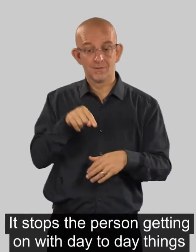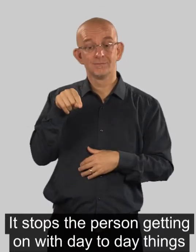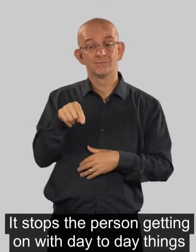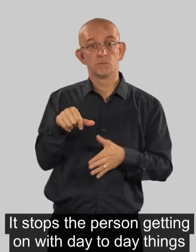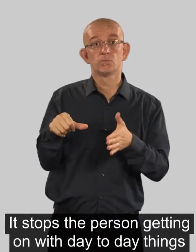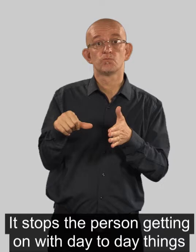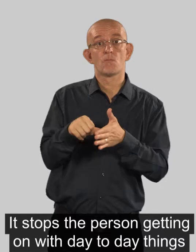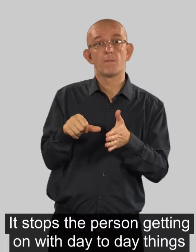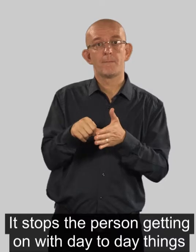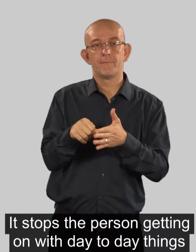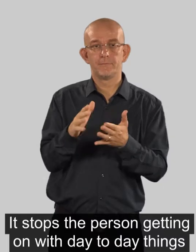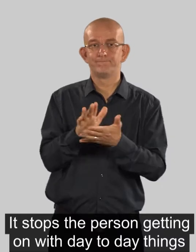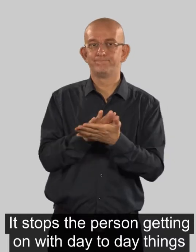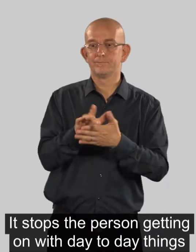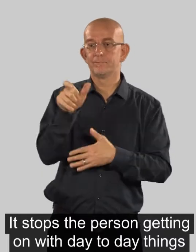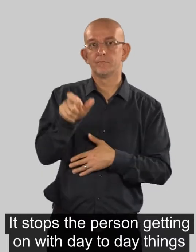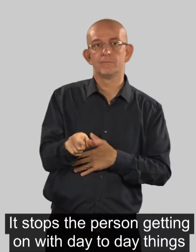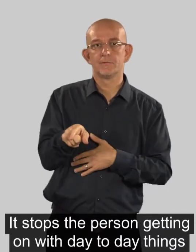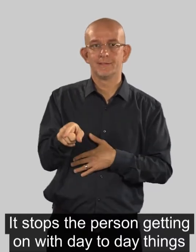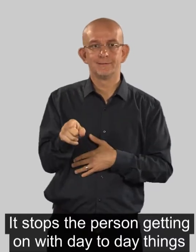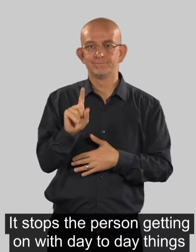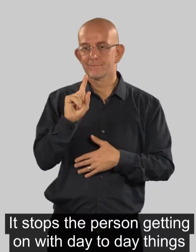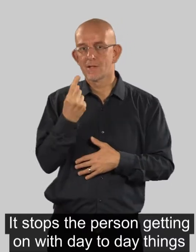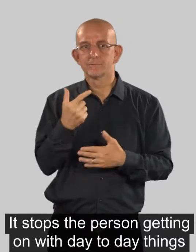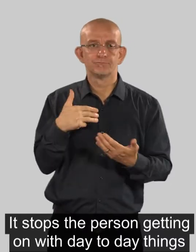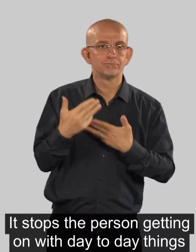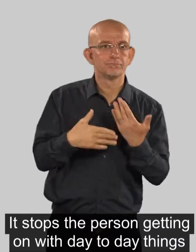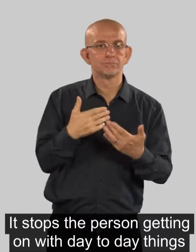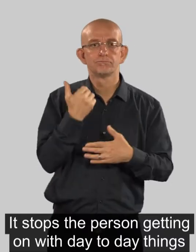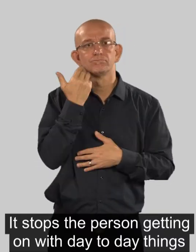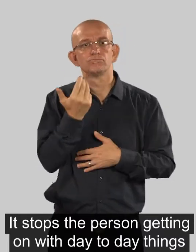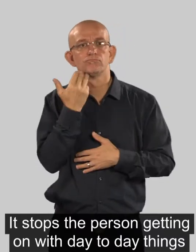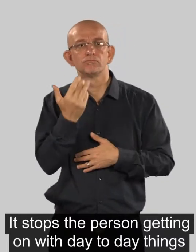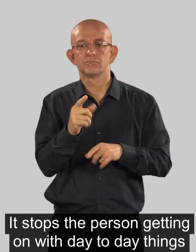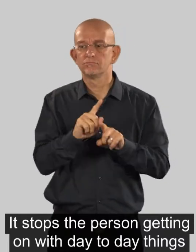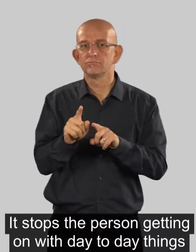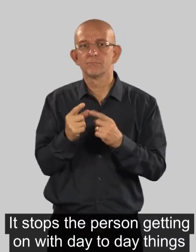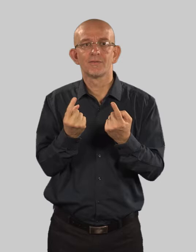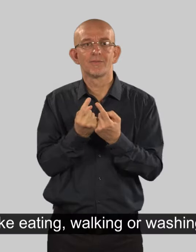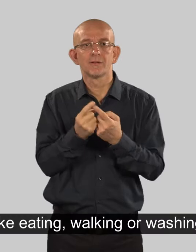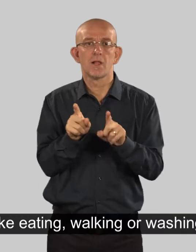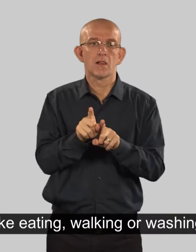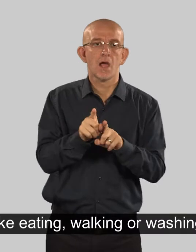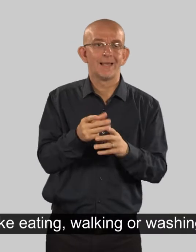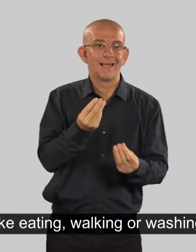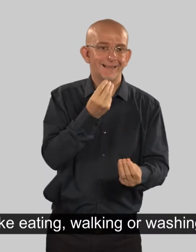It stops the person getting on with day-to-day things like eating,